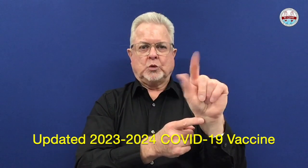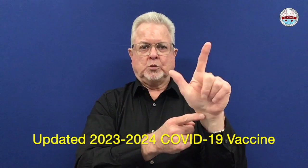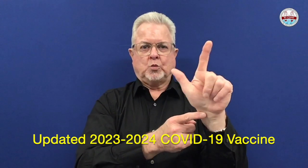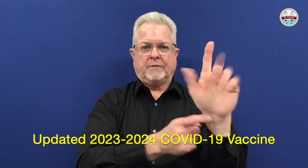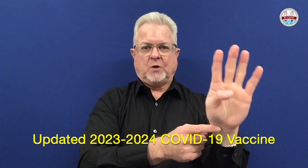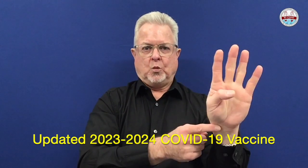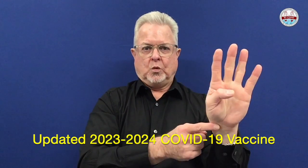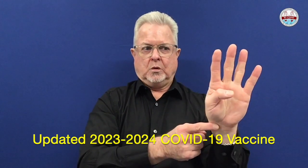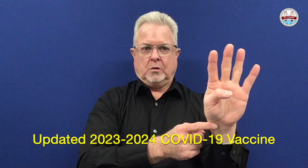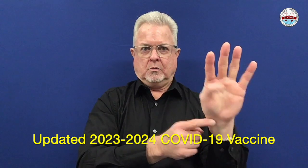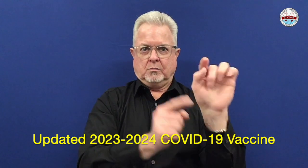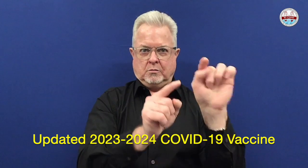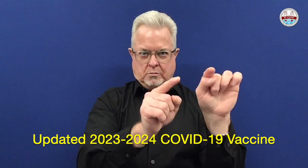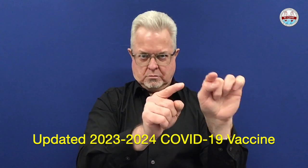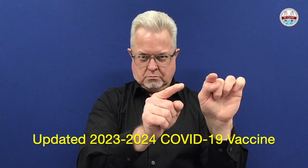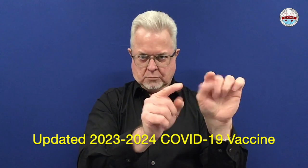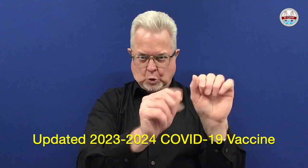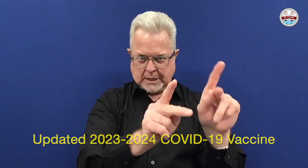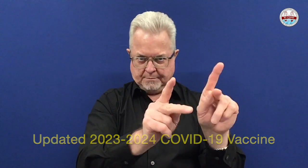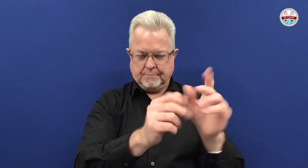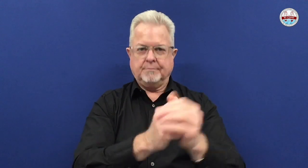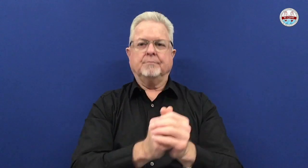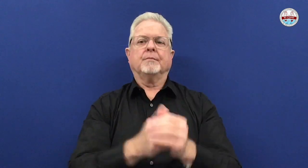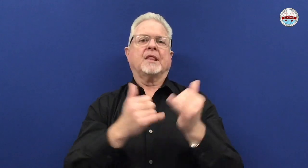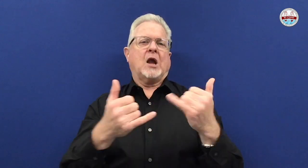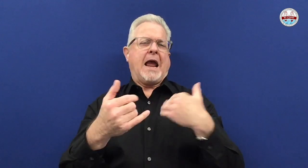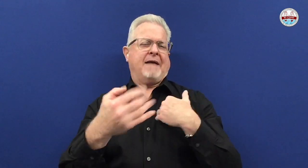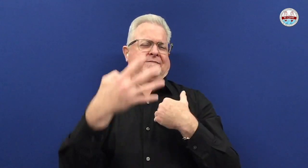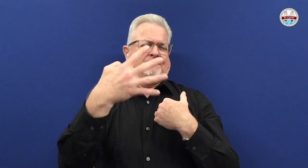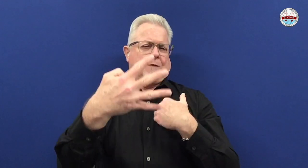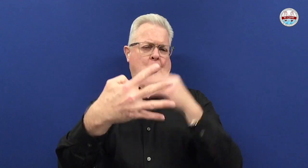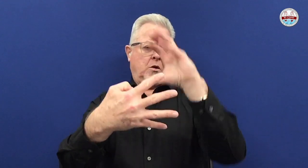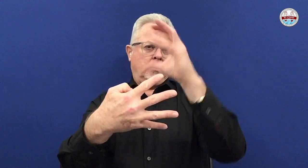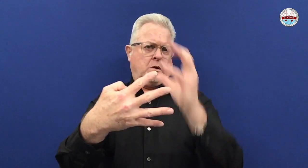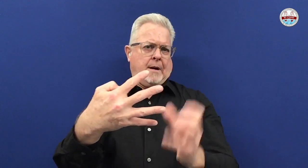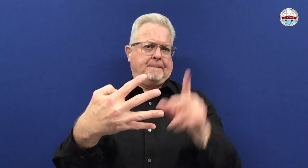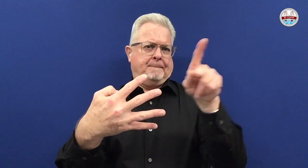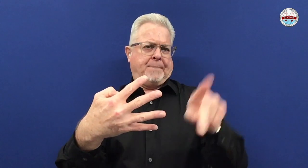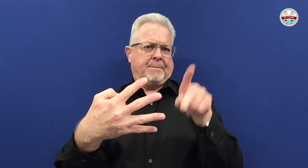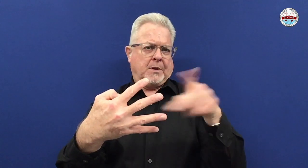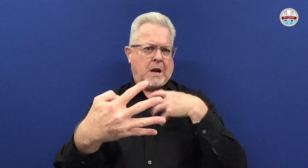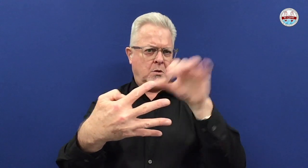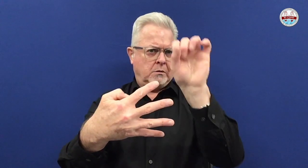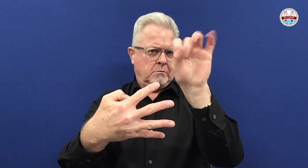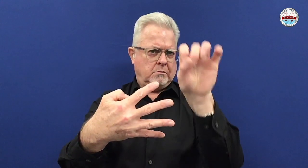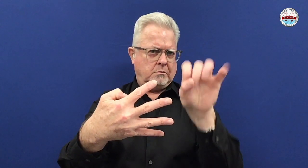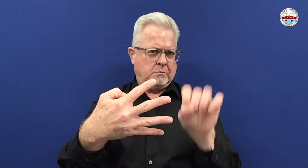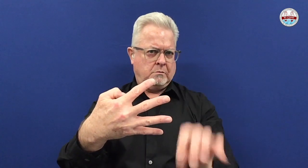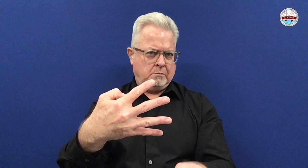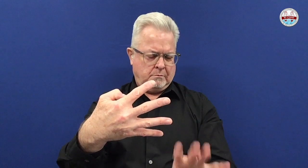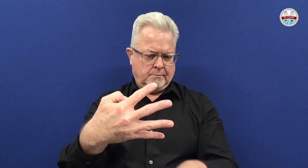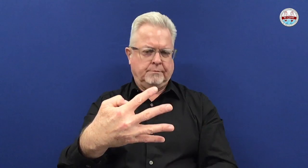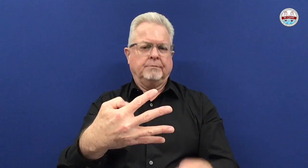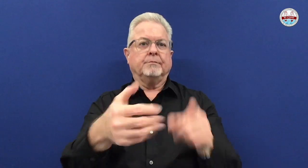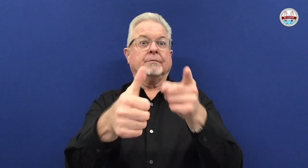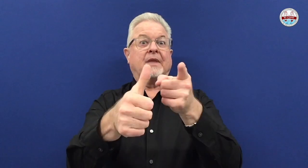There's a 2023-24 vaccine available. And there are 4 groups of people that I'm going to